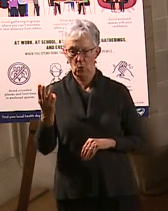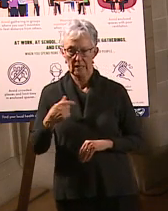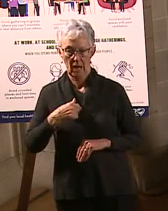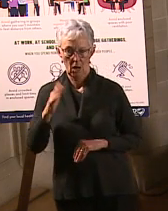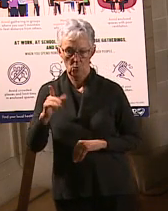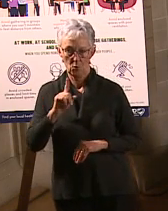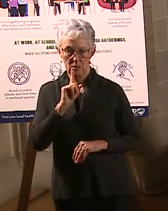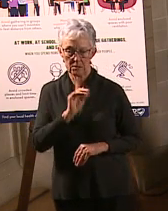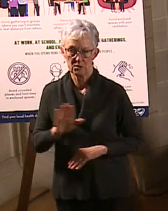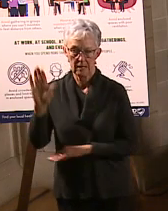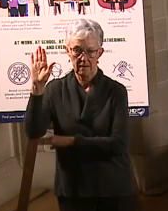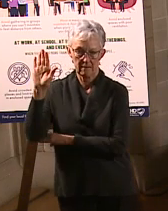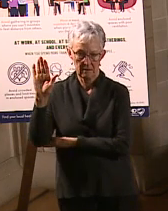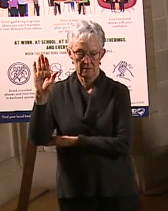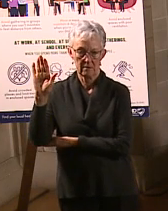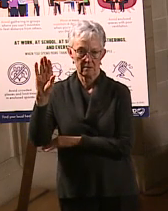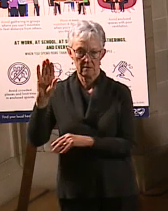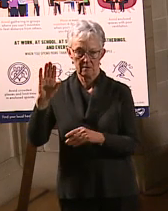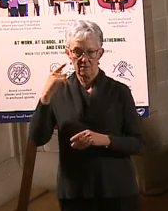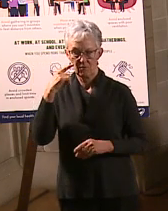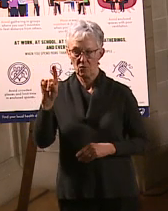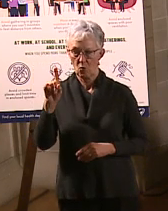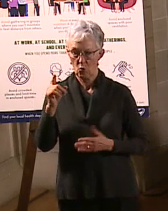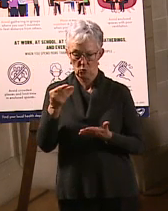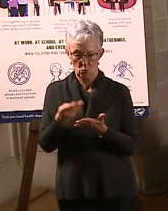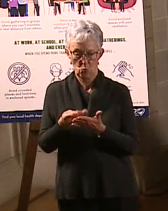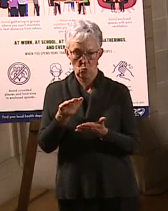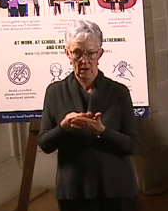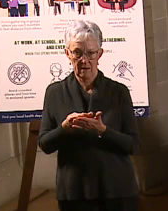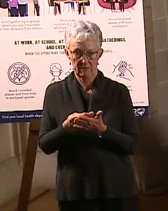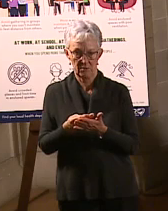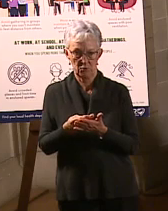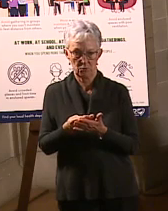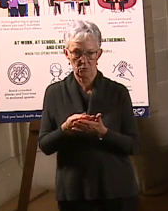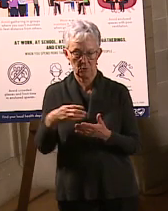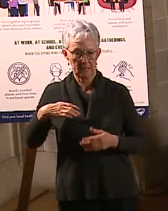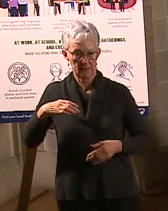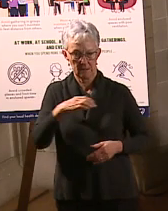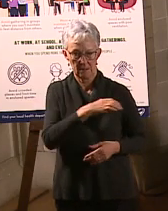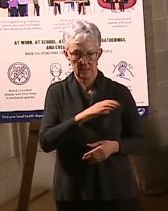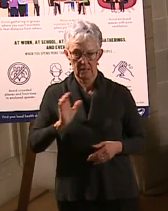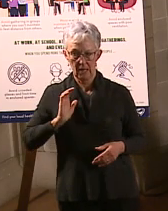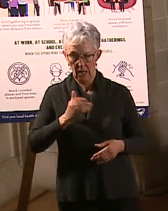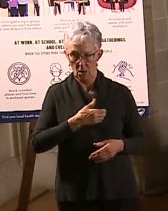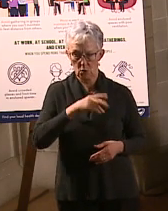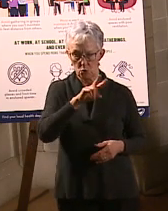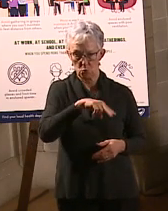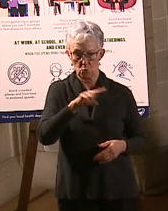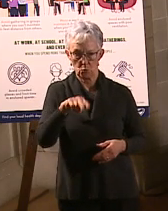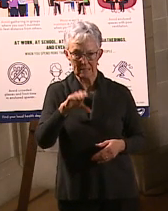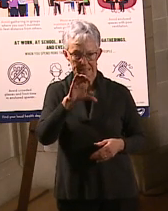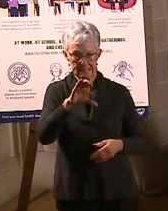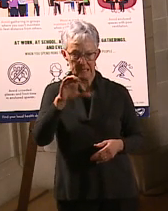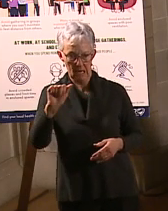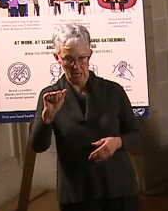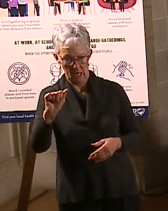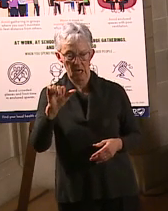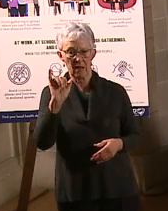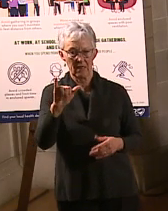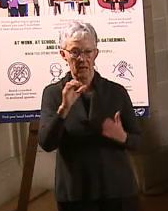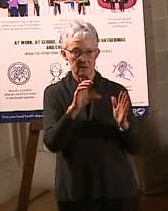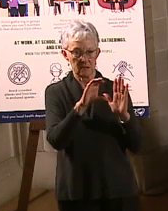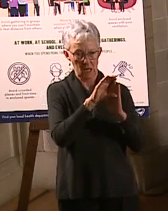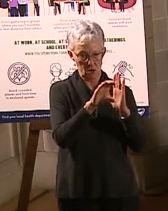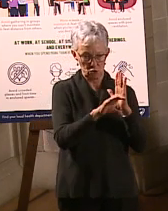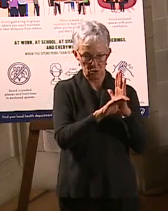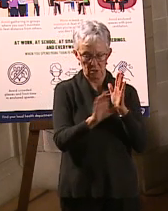testifying in front of the Revenue Committee on LR 22CA. This is the constitutional amendment I proposed